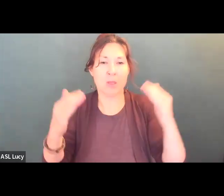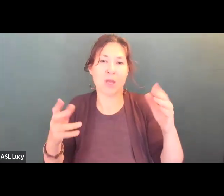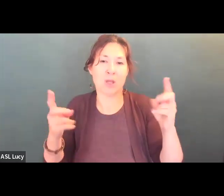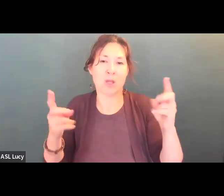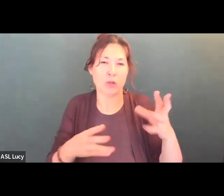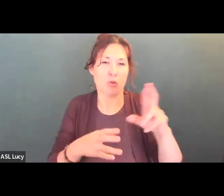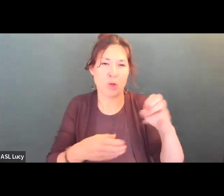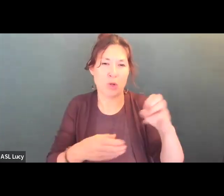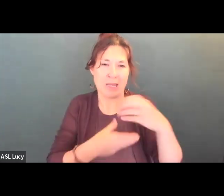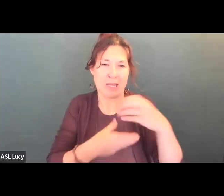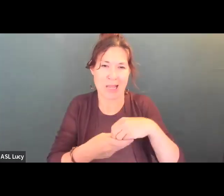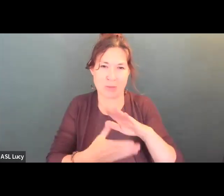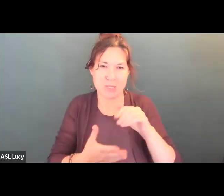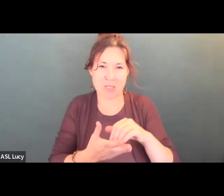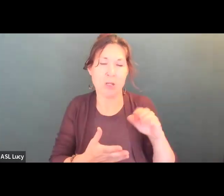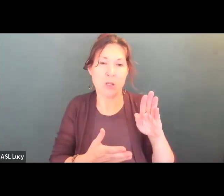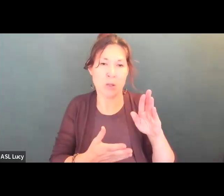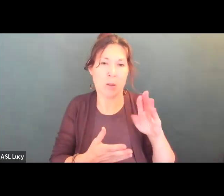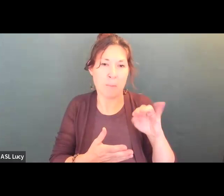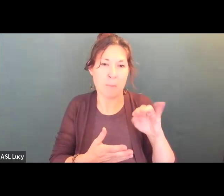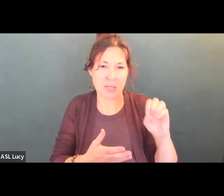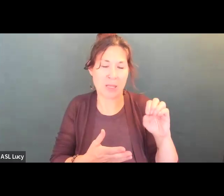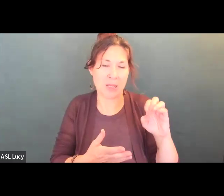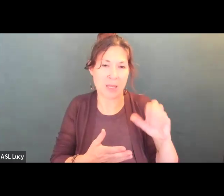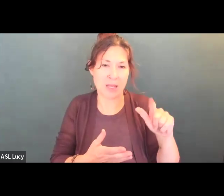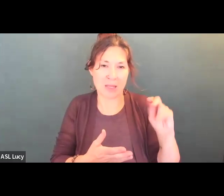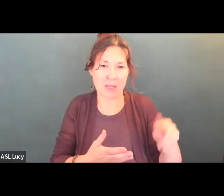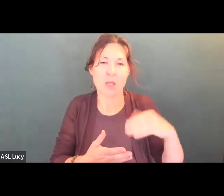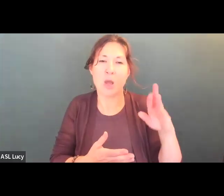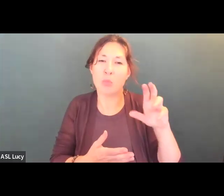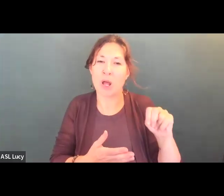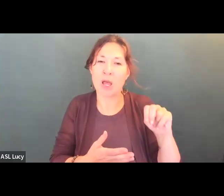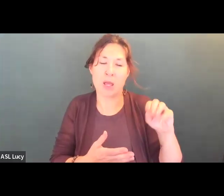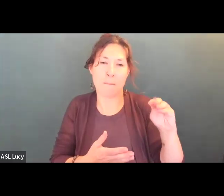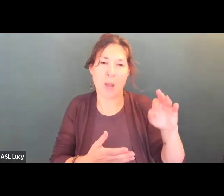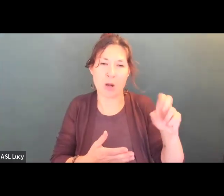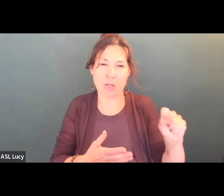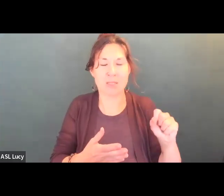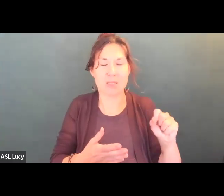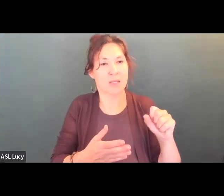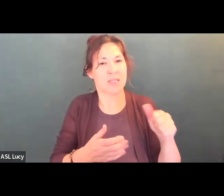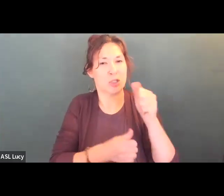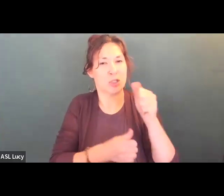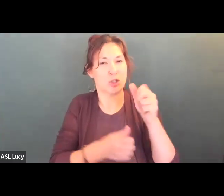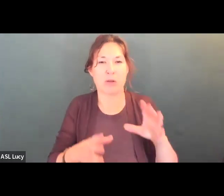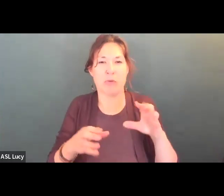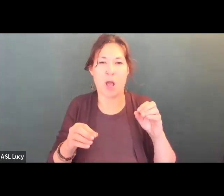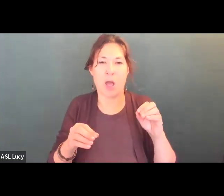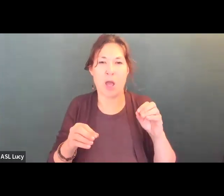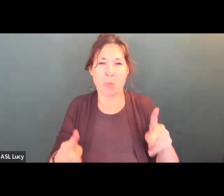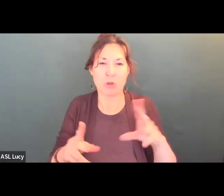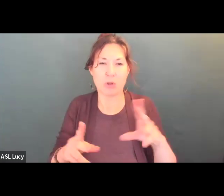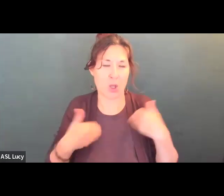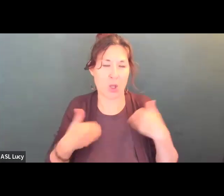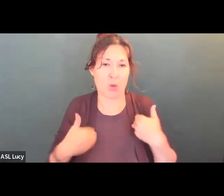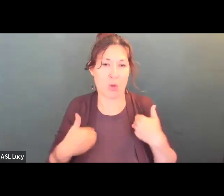Brian Marks, our Senior Director for the Department of Opportunity Youth, because really it's been their continued work and focus with students, bringing